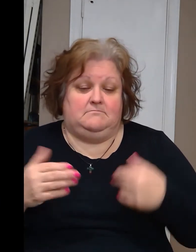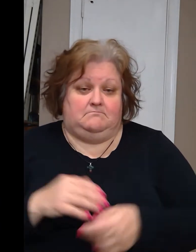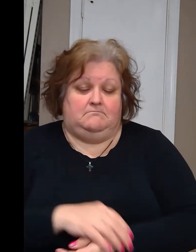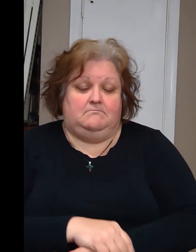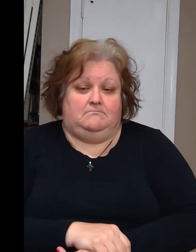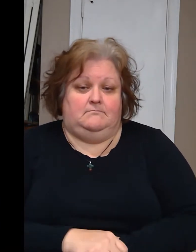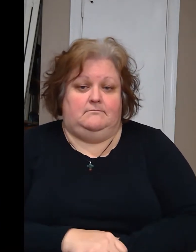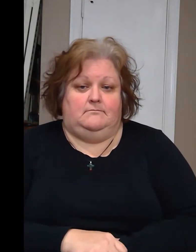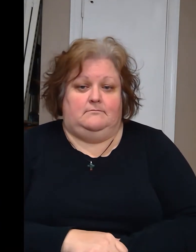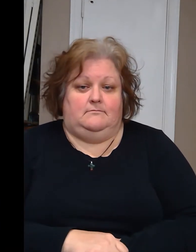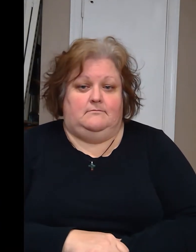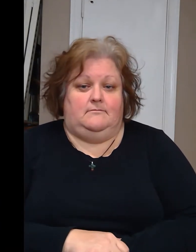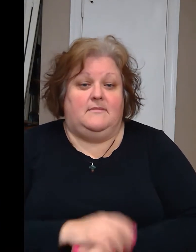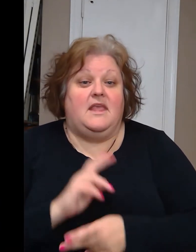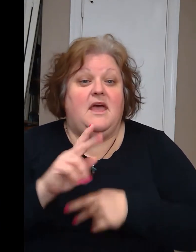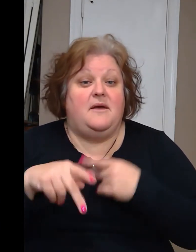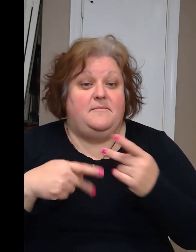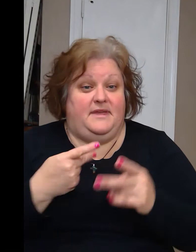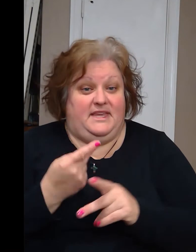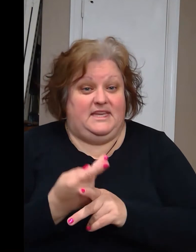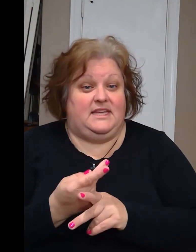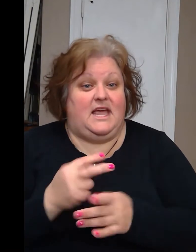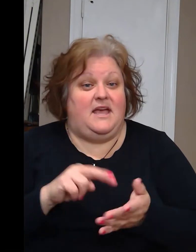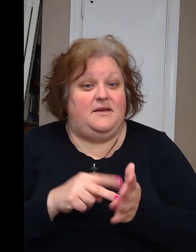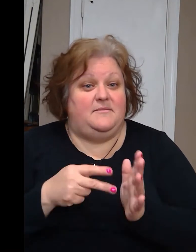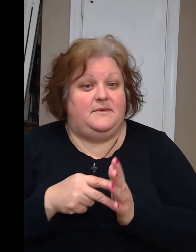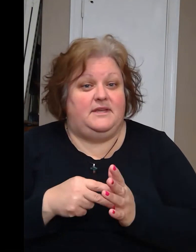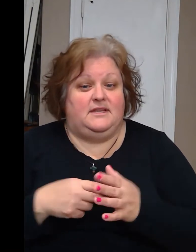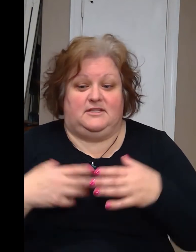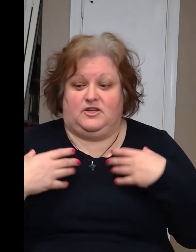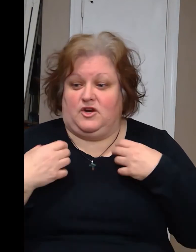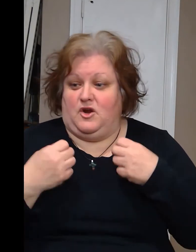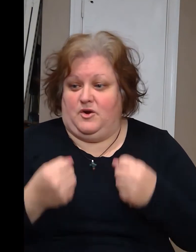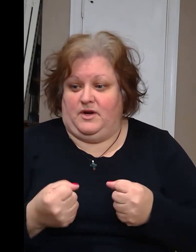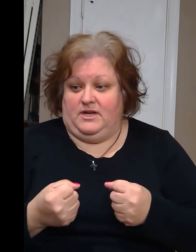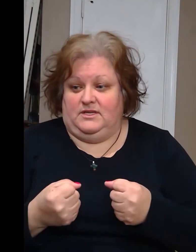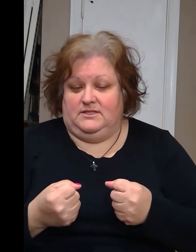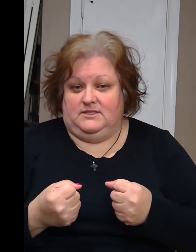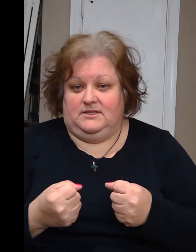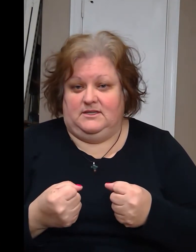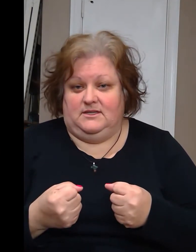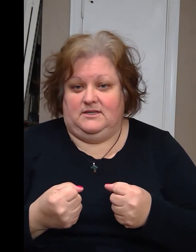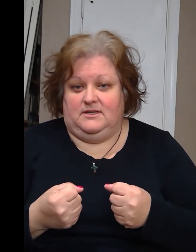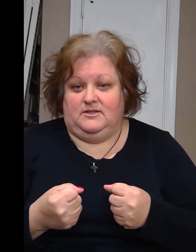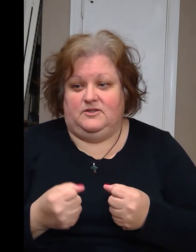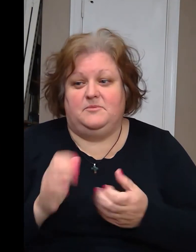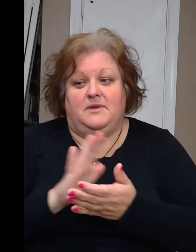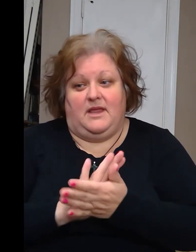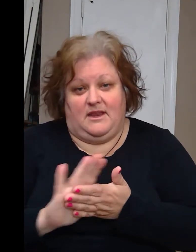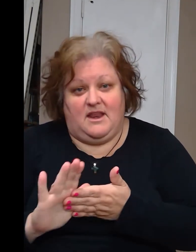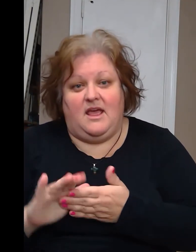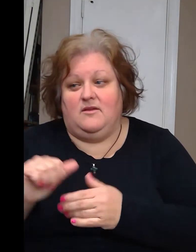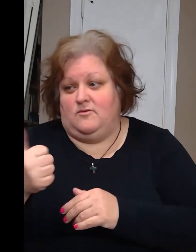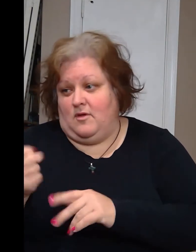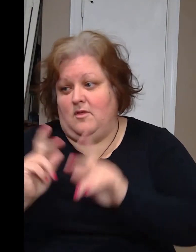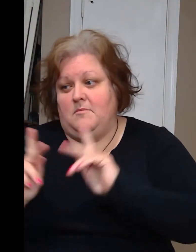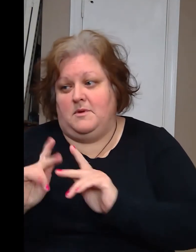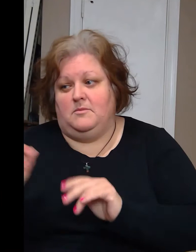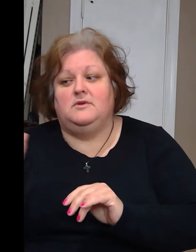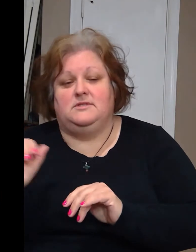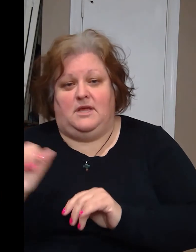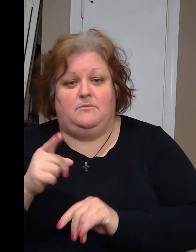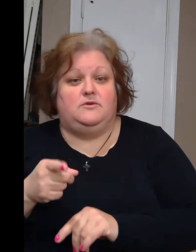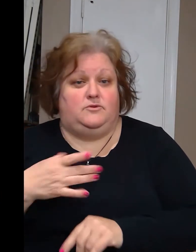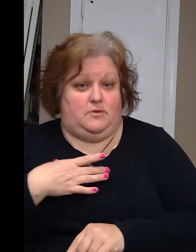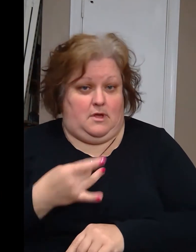Just a second, okay? Being kind means having the courage to treat others the way you'd like to be treated.